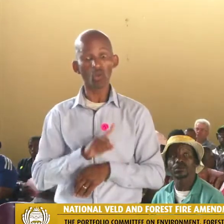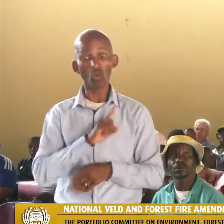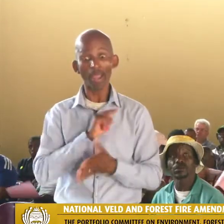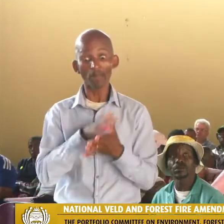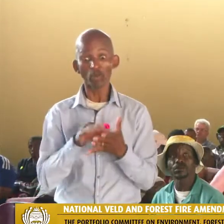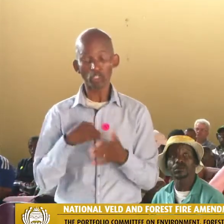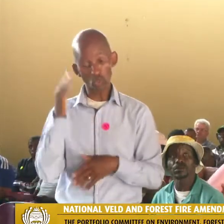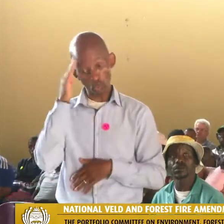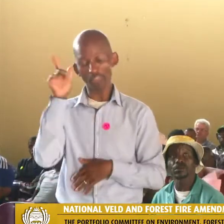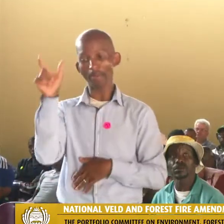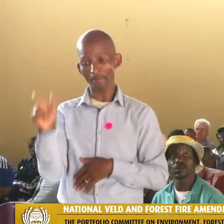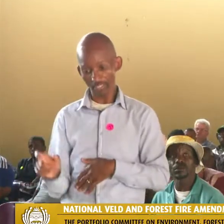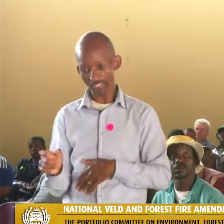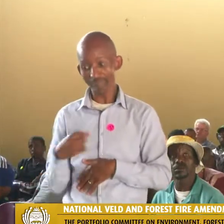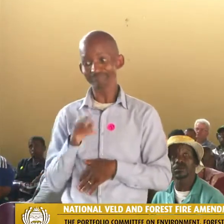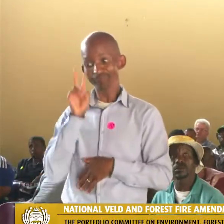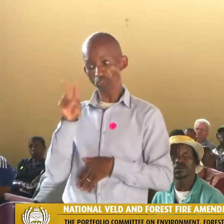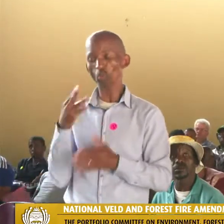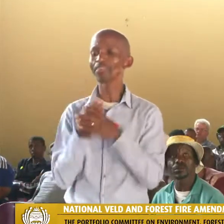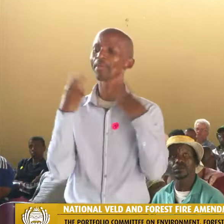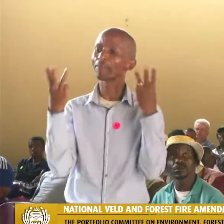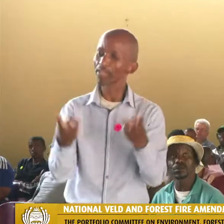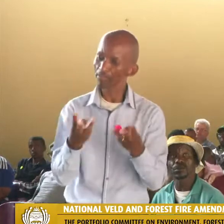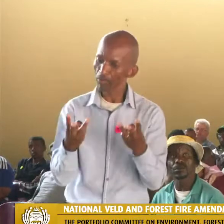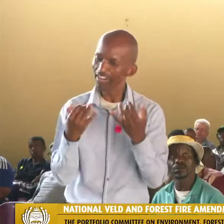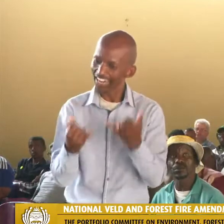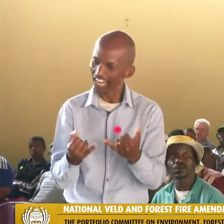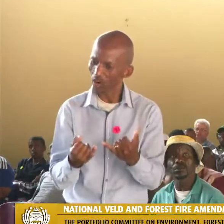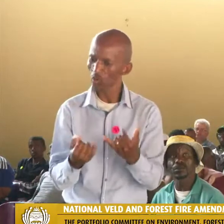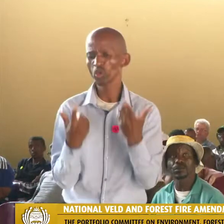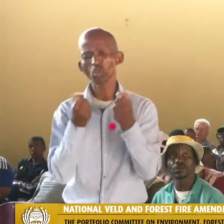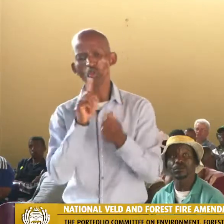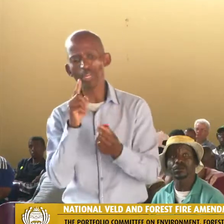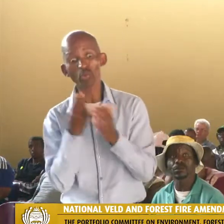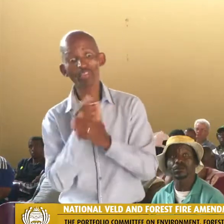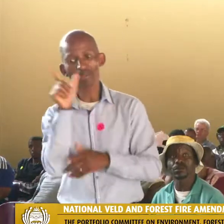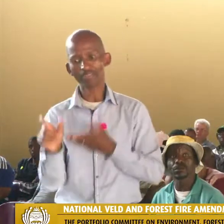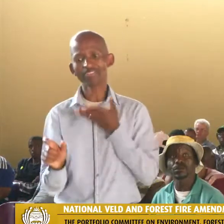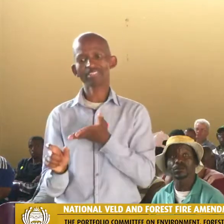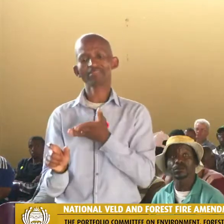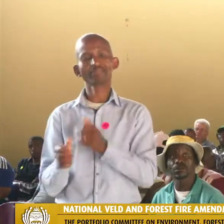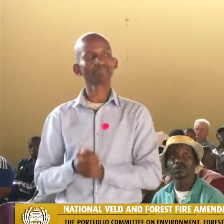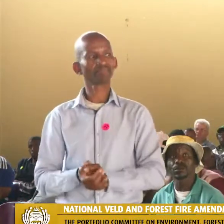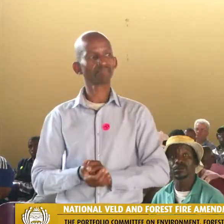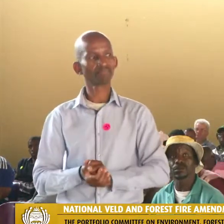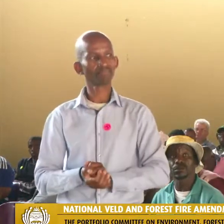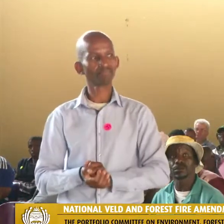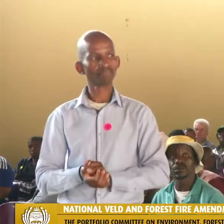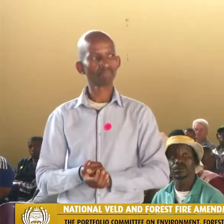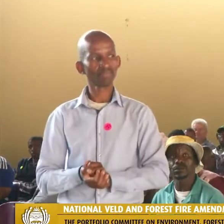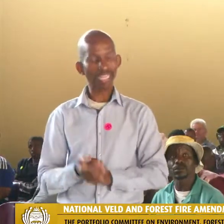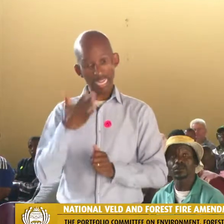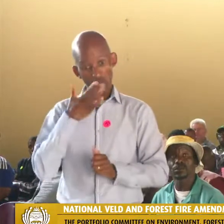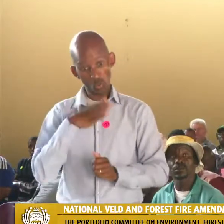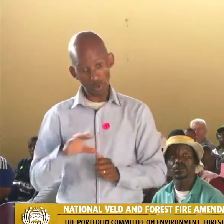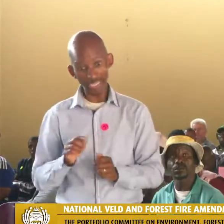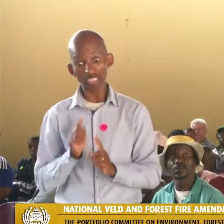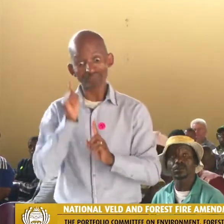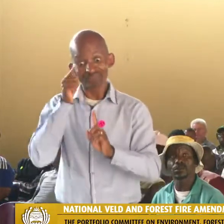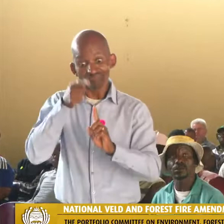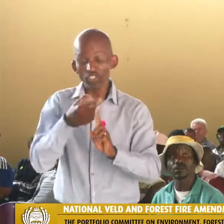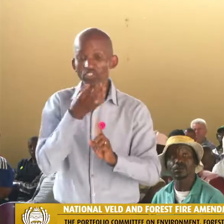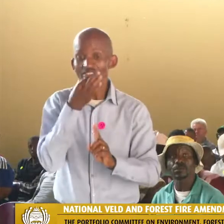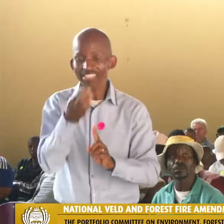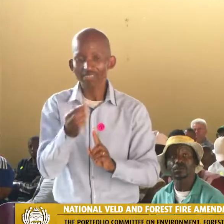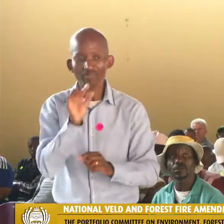uyamazi omnye umuntu okanye uboniwe ngabantu kwenziwa ntoni ngaloo nto What can- Bendifuna ukuqonda ke ngoku sorry uxolo nje